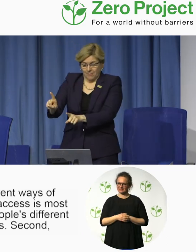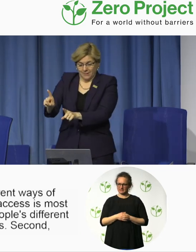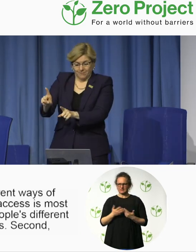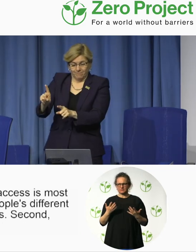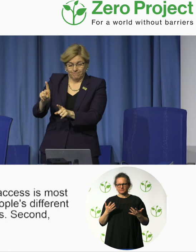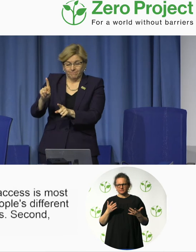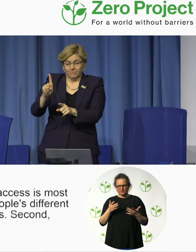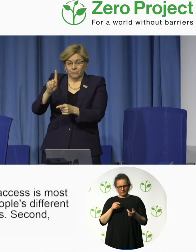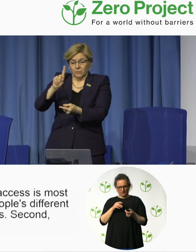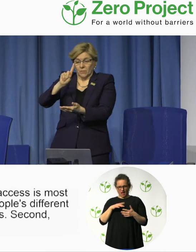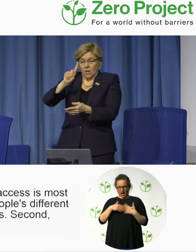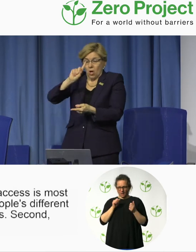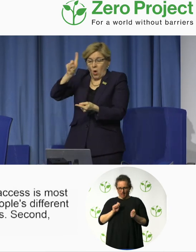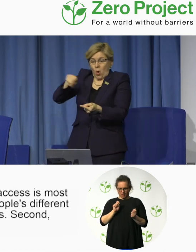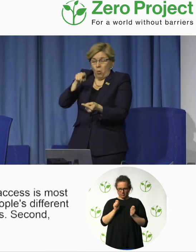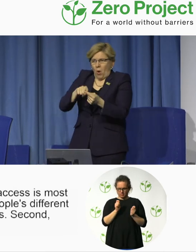transformation